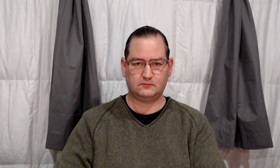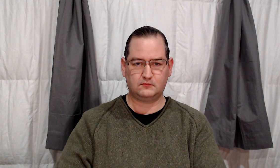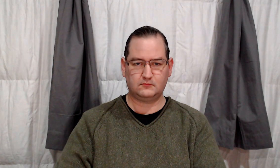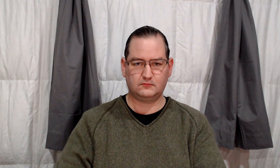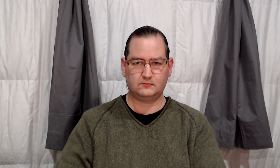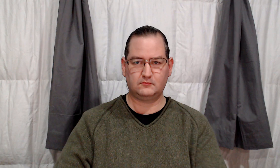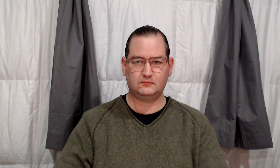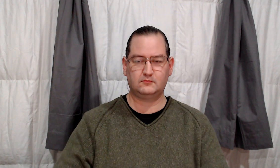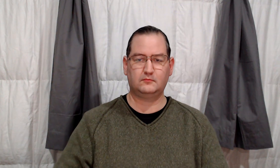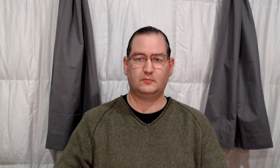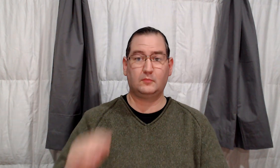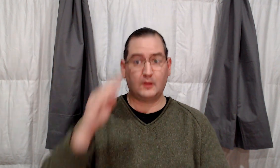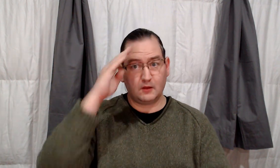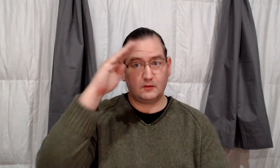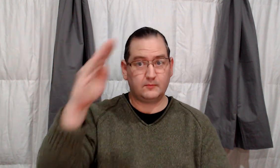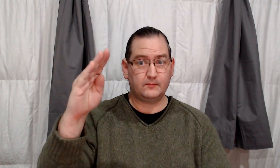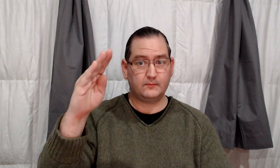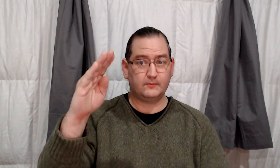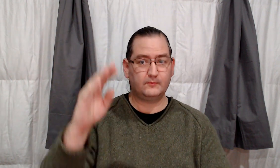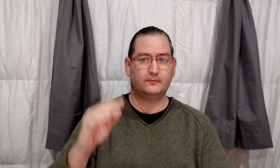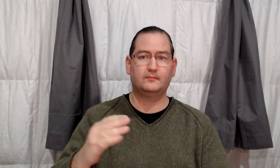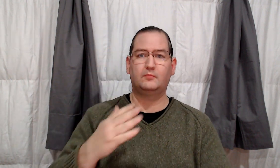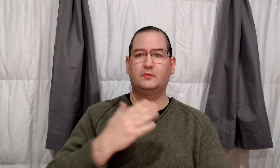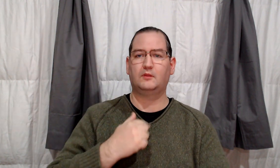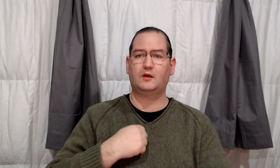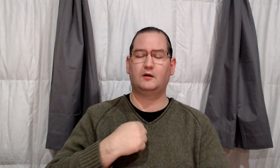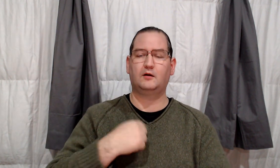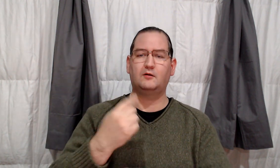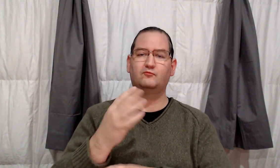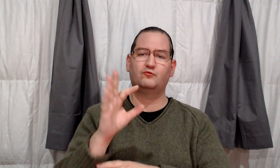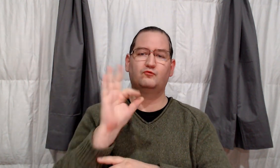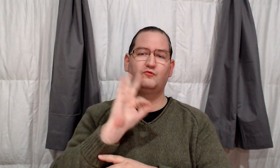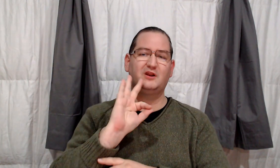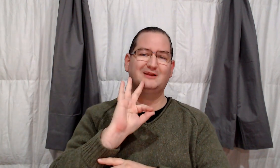Hello, I'm Freddy Jacquin, and I'm a hypnotherapist.